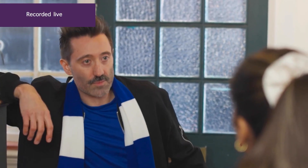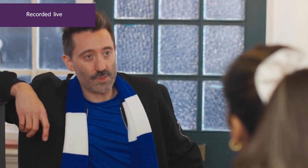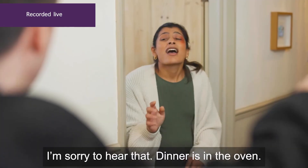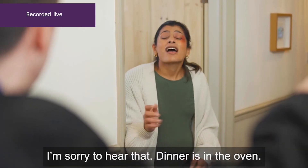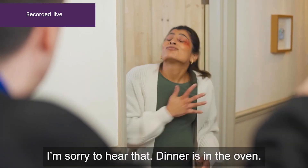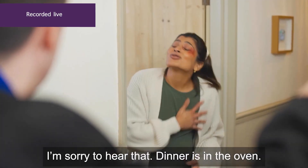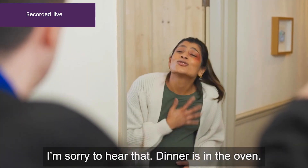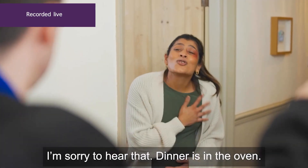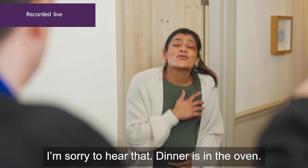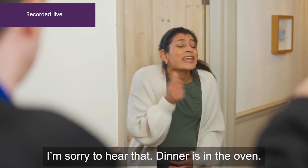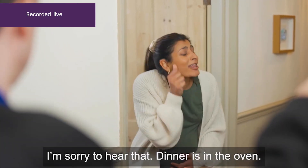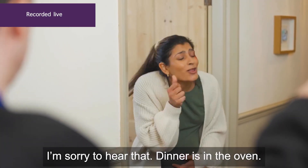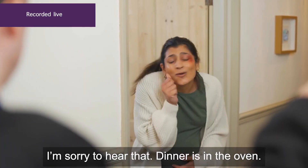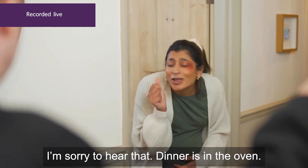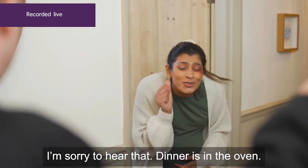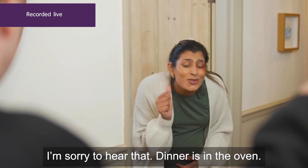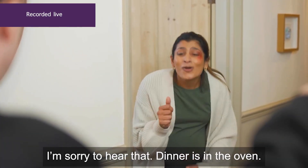can't believe we lost.